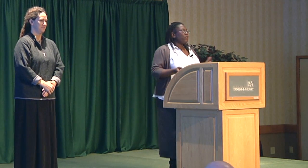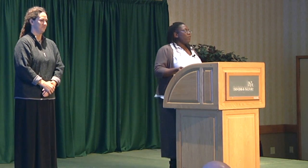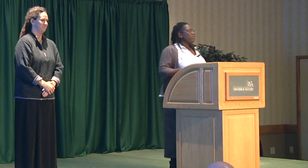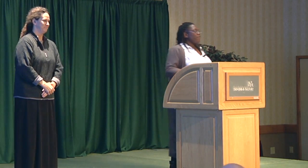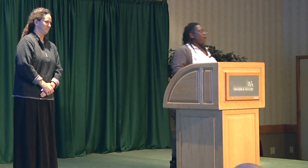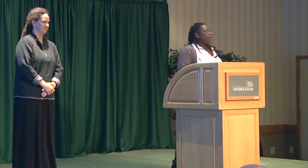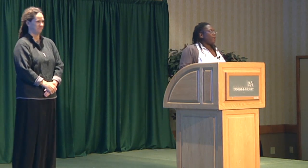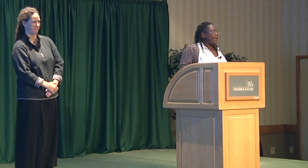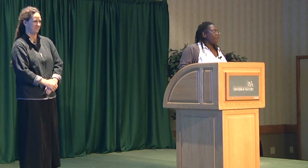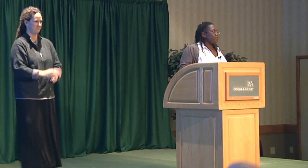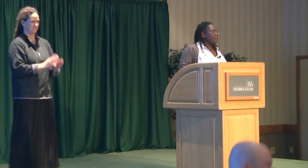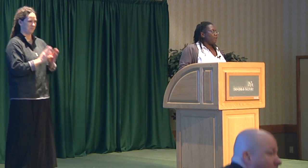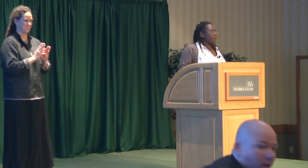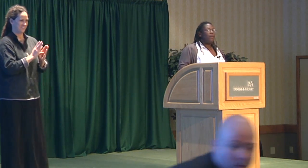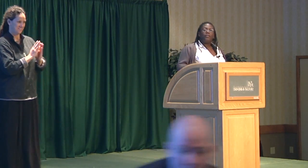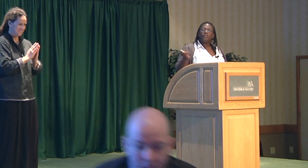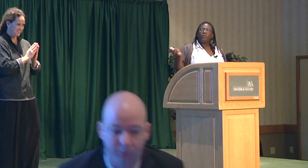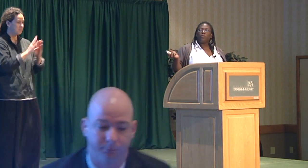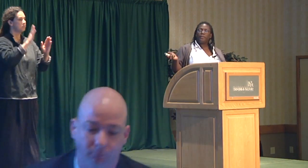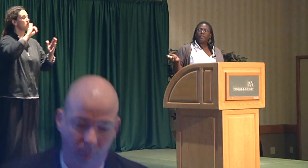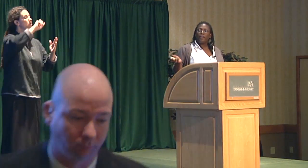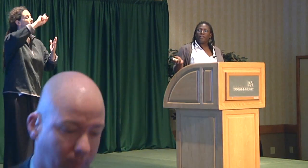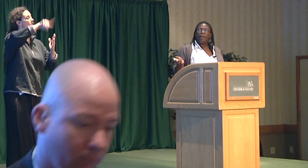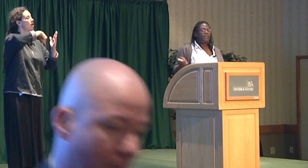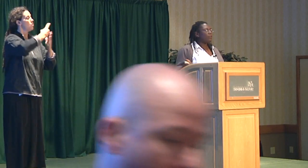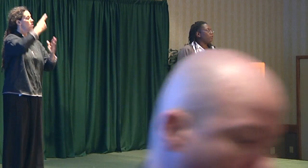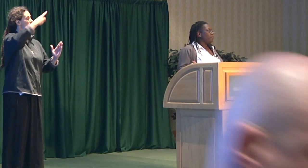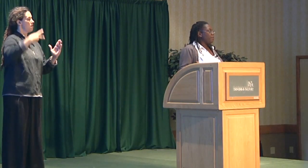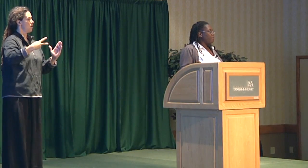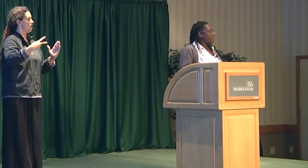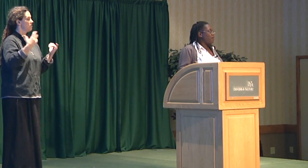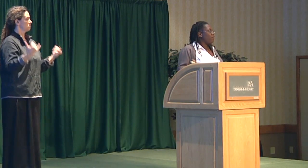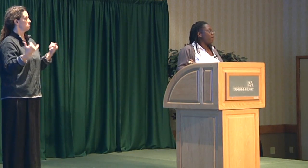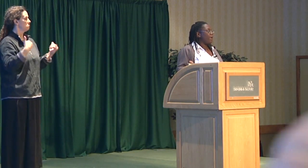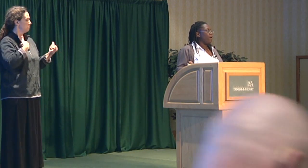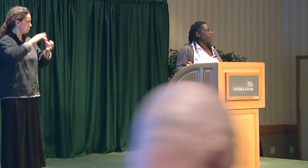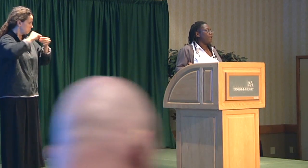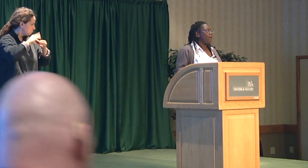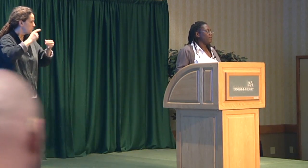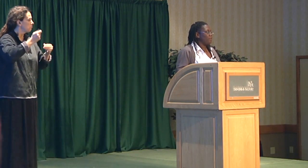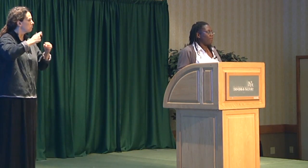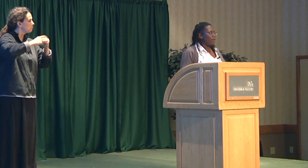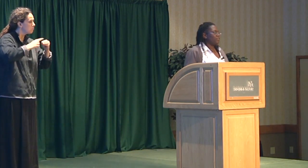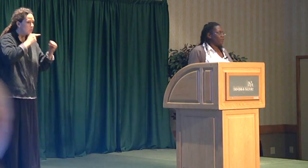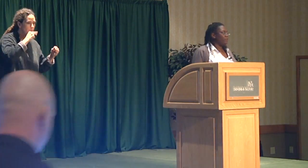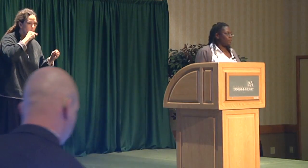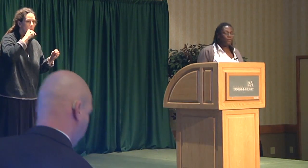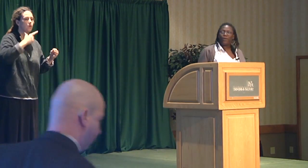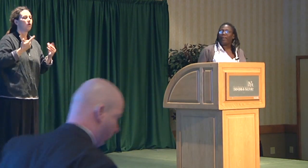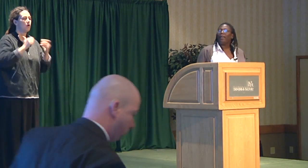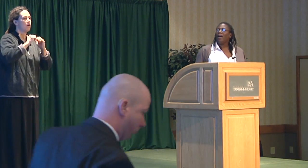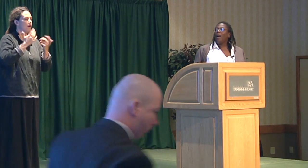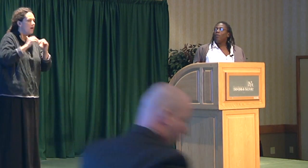So during the course of our hour and a half here together, this is what we'll be discussing. I'll tell you a little bit about myself, who I am, and how it is that I come to you